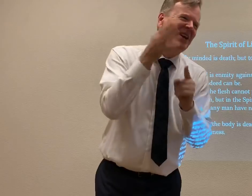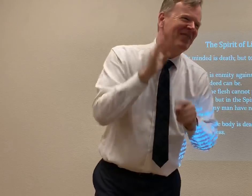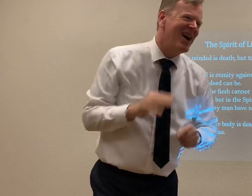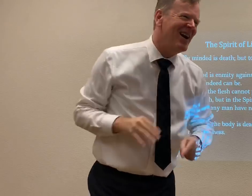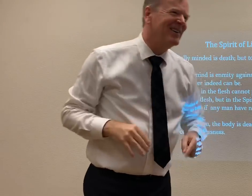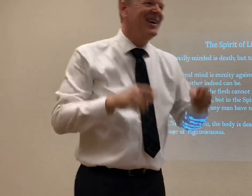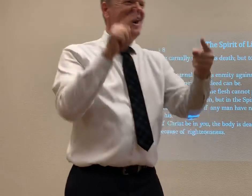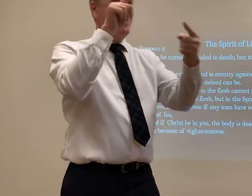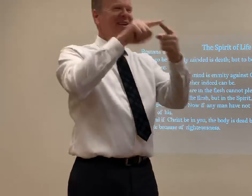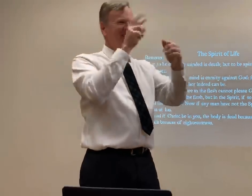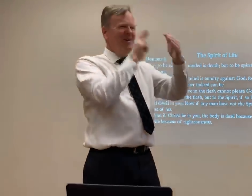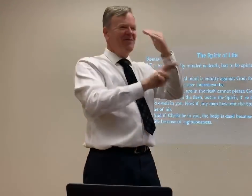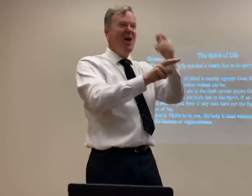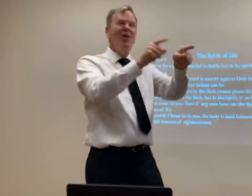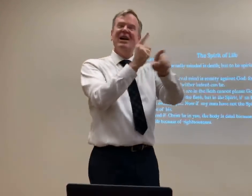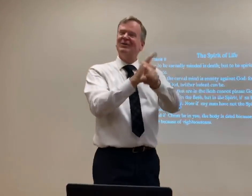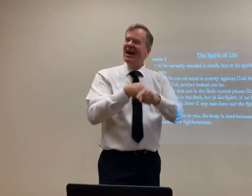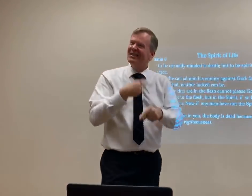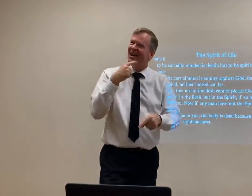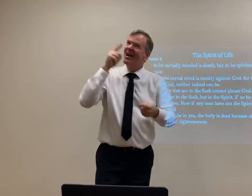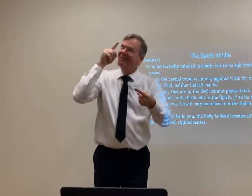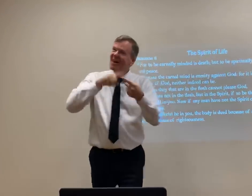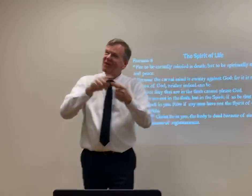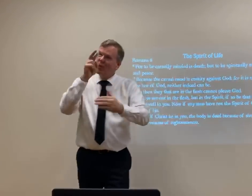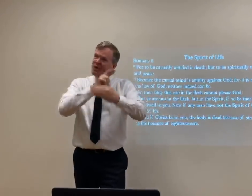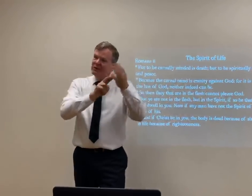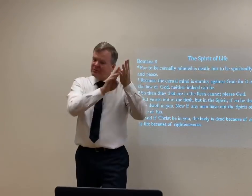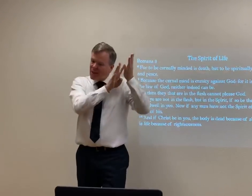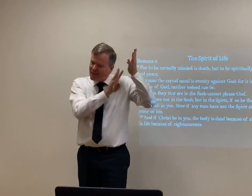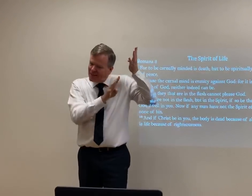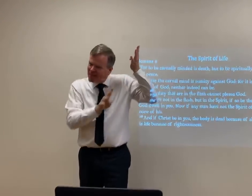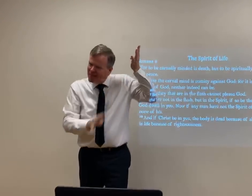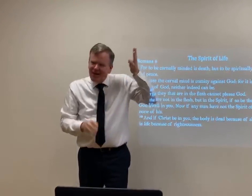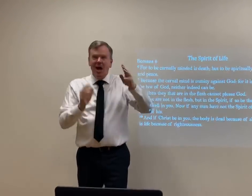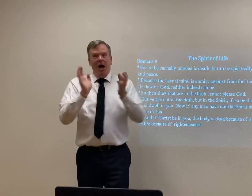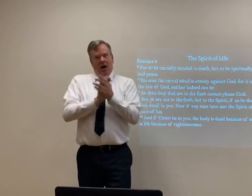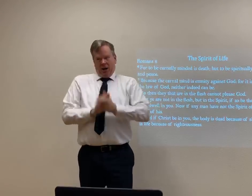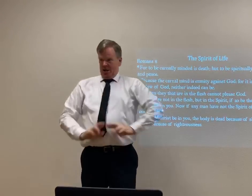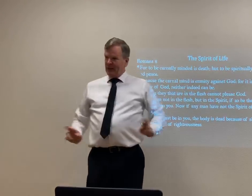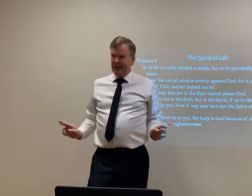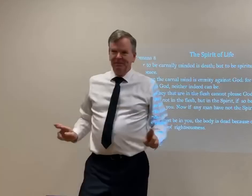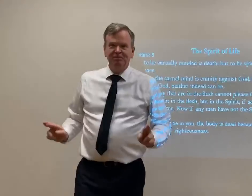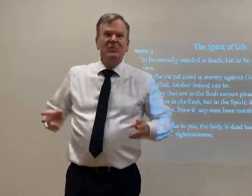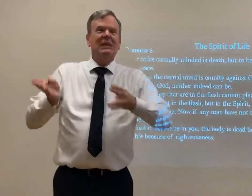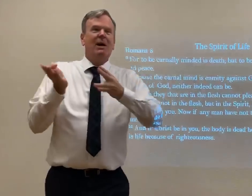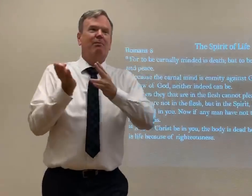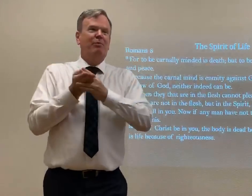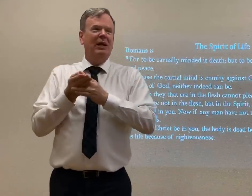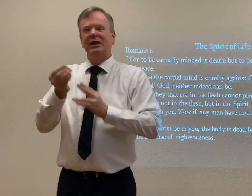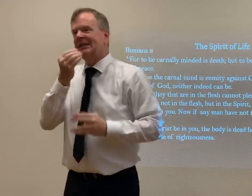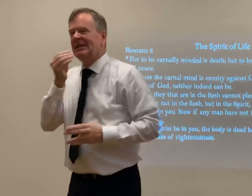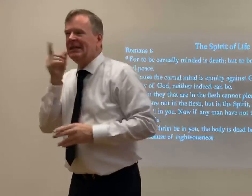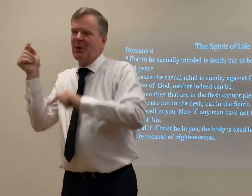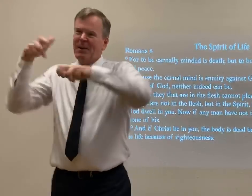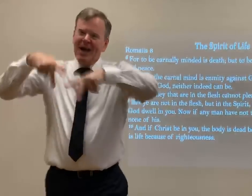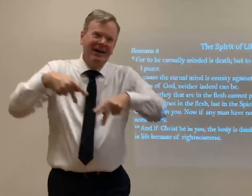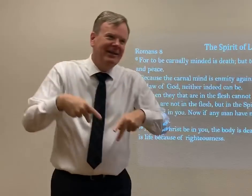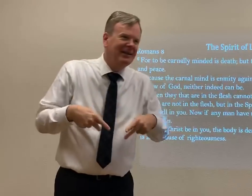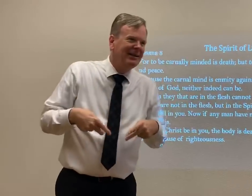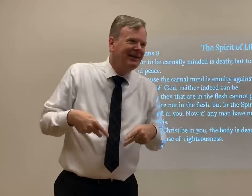We got some people saying, I want more of the Word of God. Brother Casey's saying, go all the way to Revelation. Okay. All right. Let's take a break. Let's go eat lunch. We'll be back.